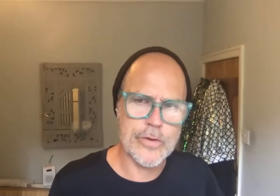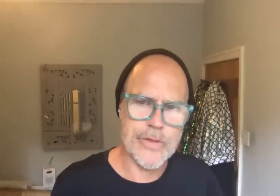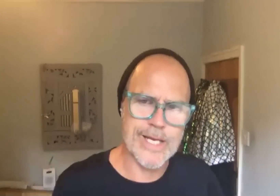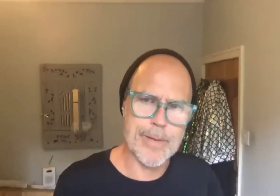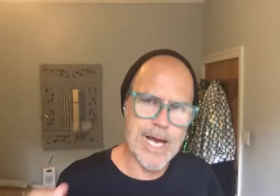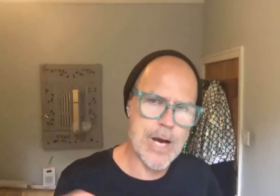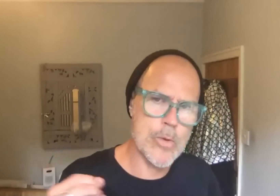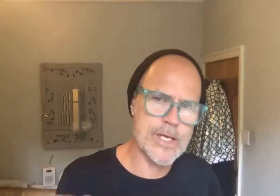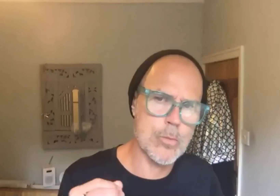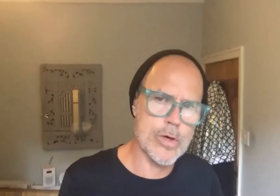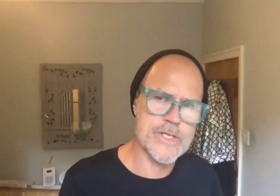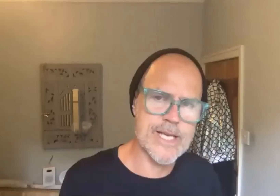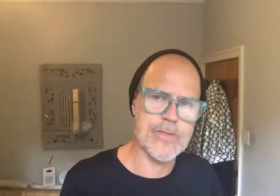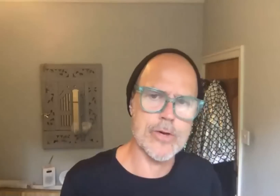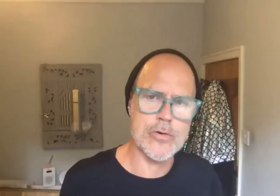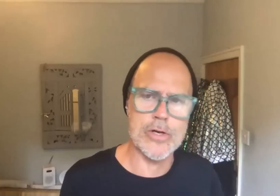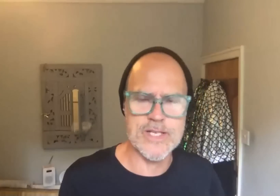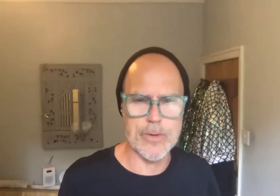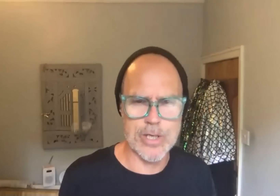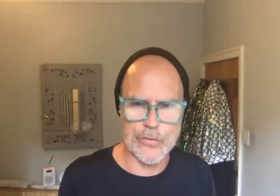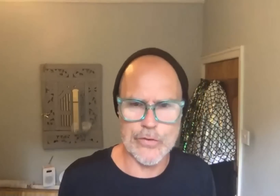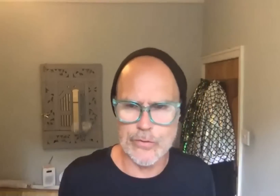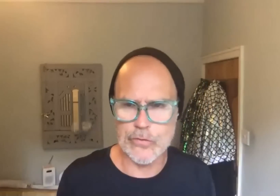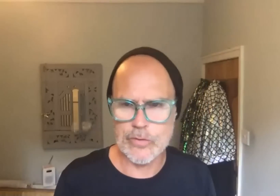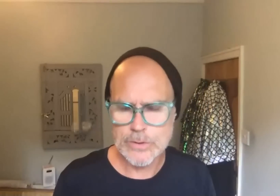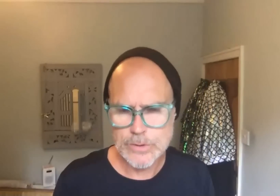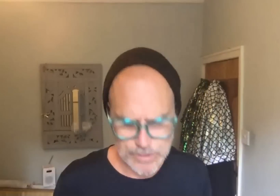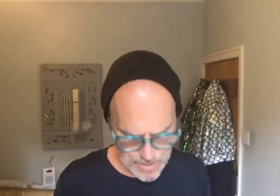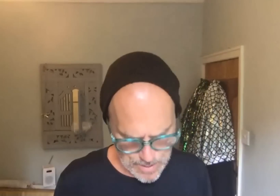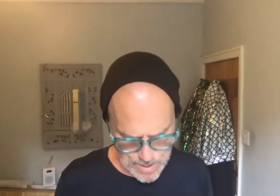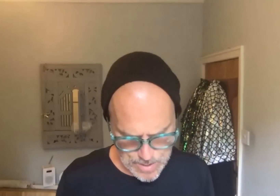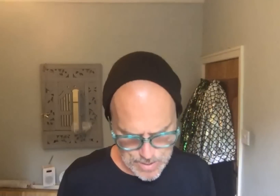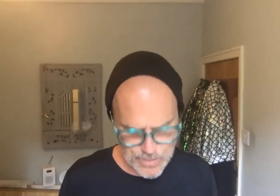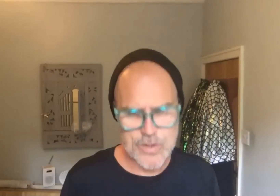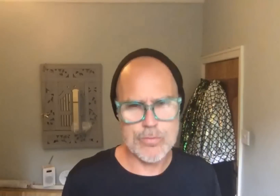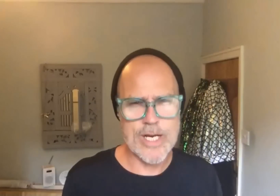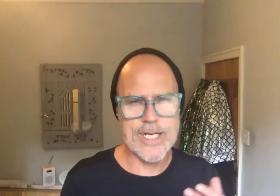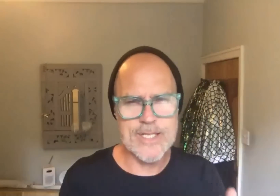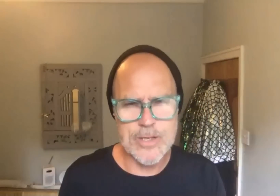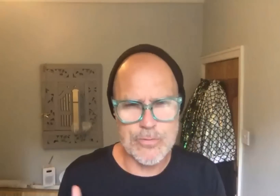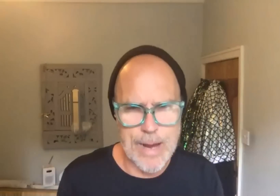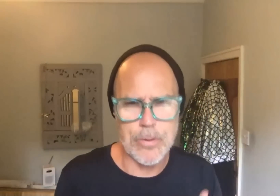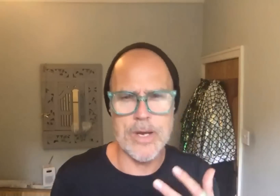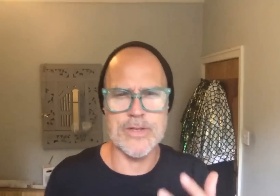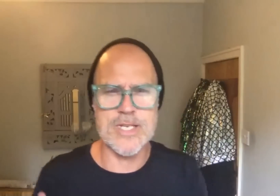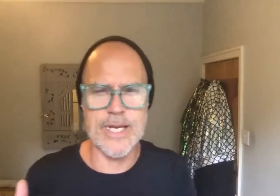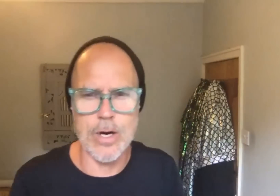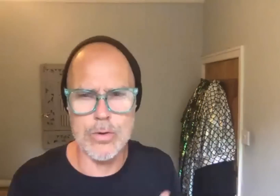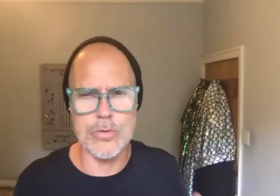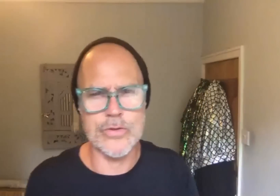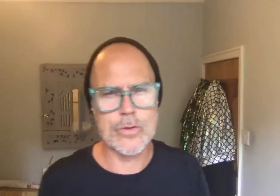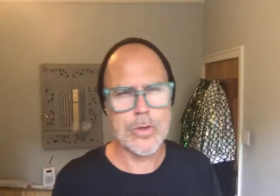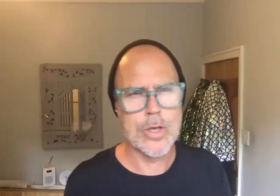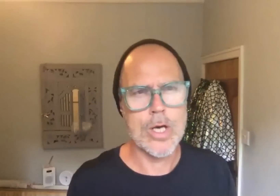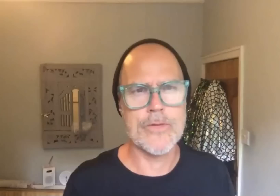also thinking about how we can work together across our continents to really grapple with and take